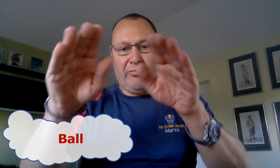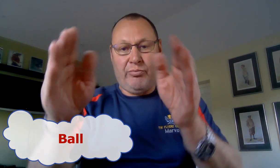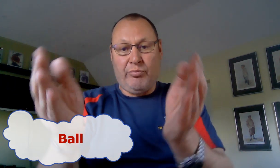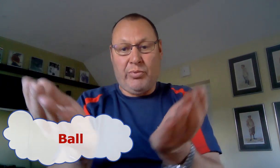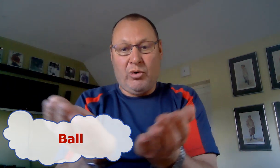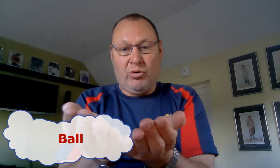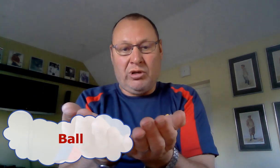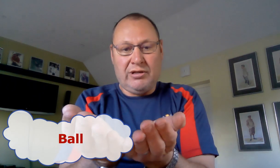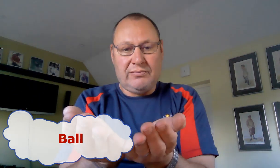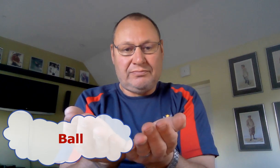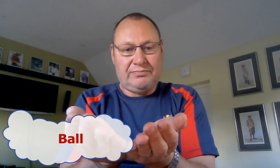Ball.